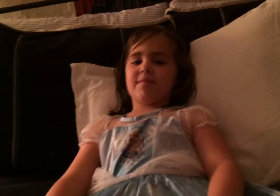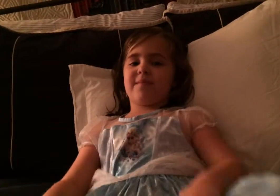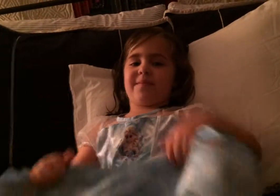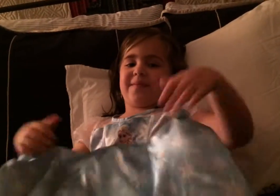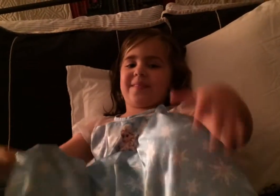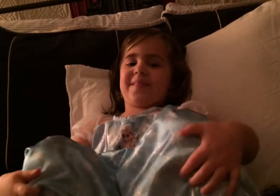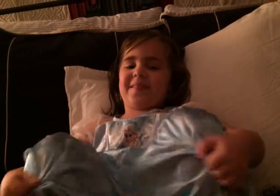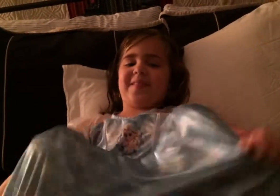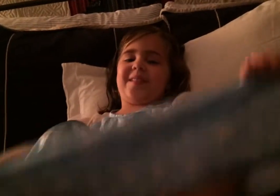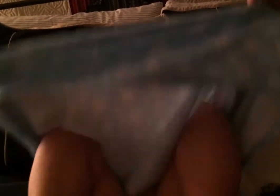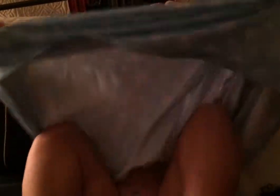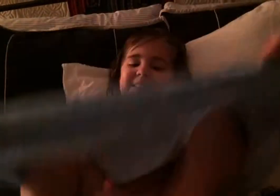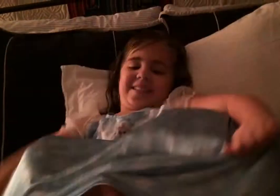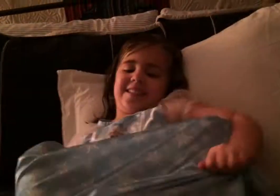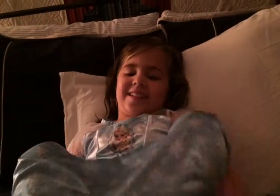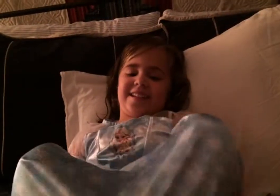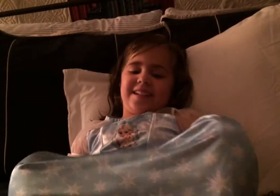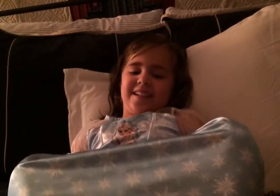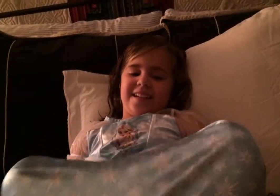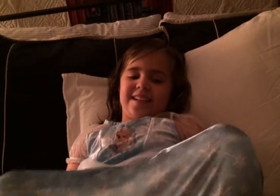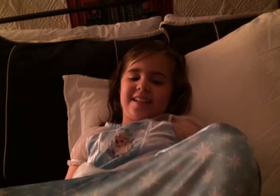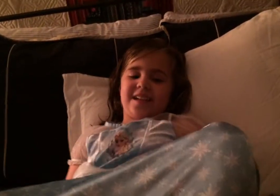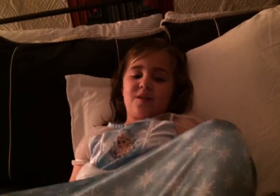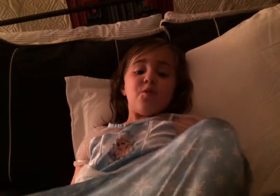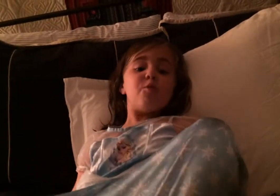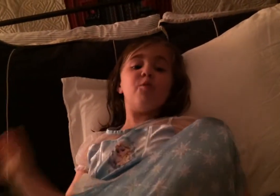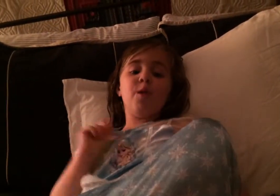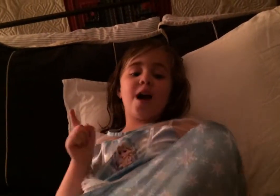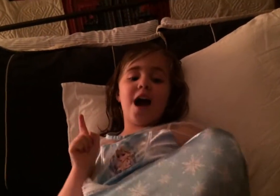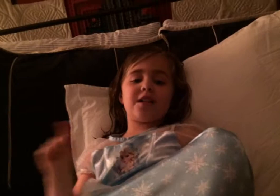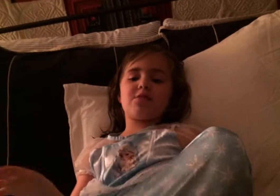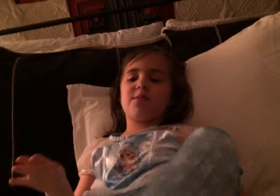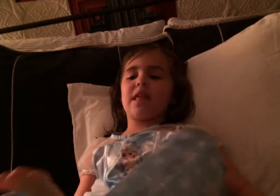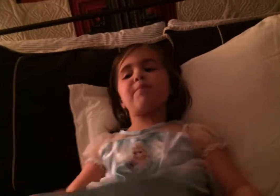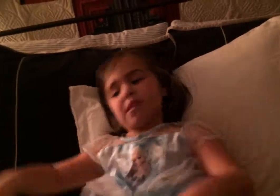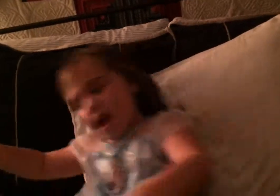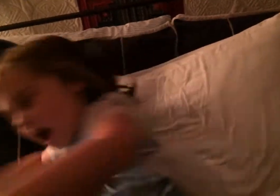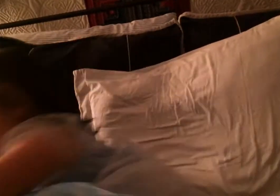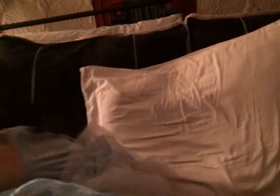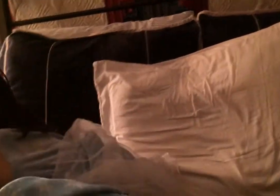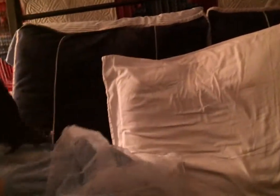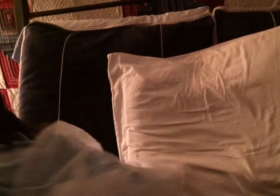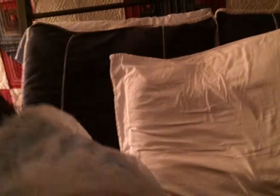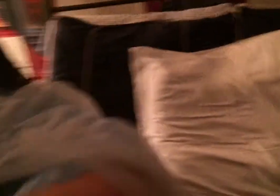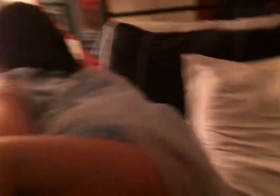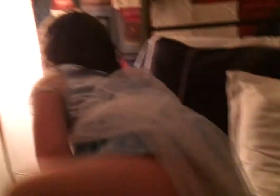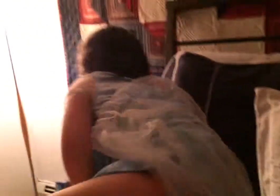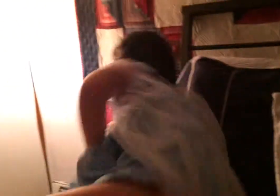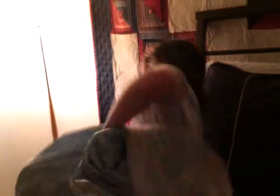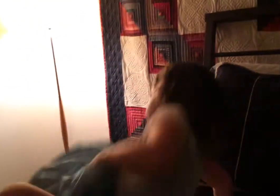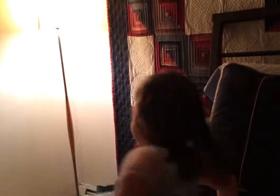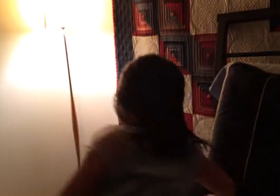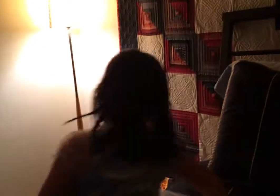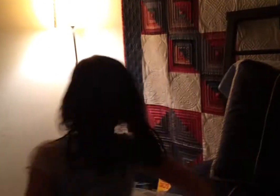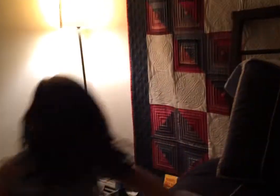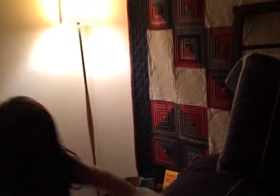Yay! Good job, Bug. Oh! I just made up a song. I